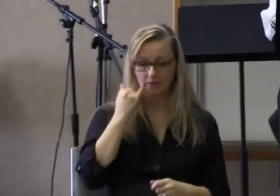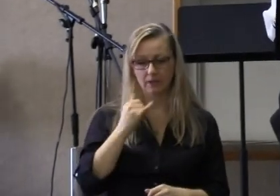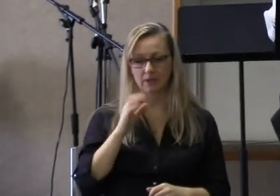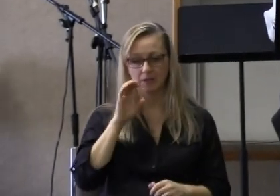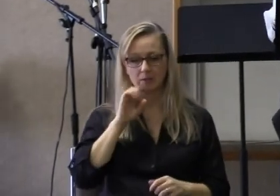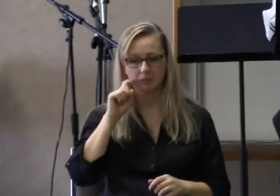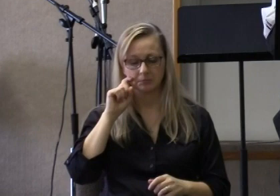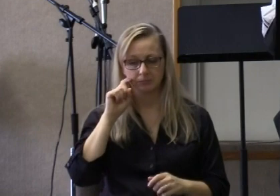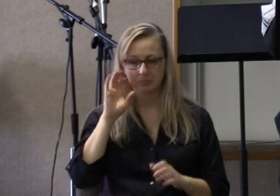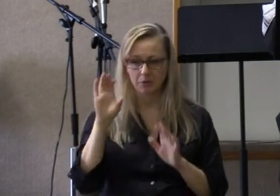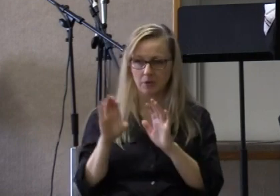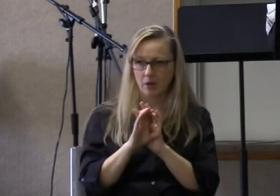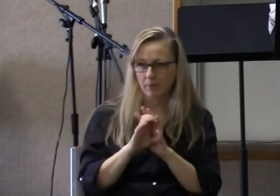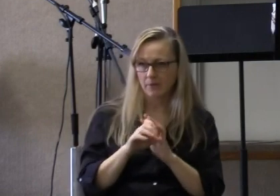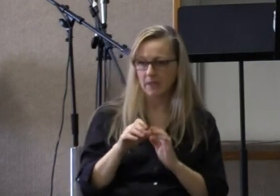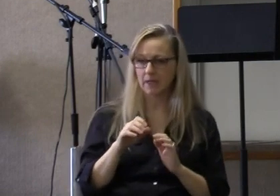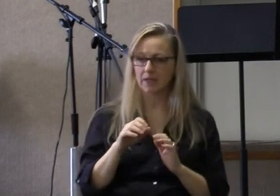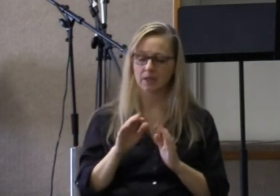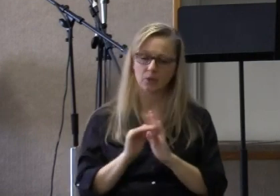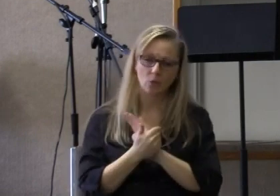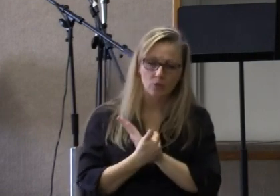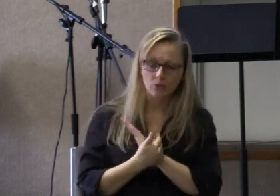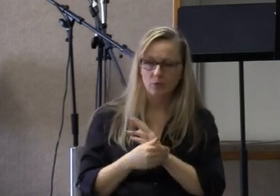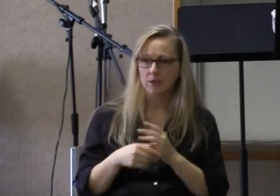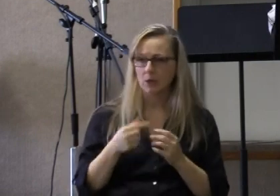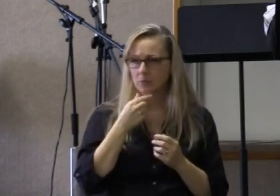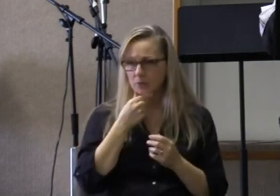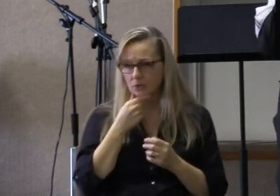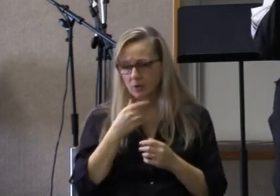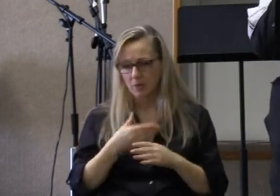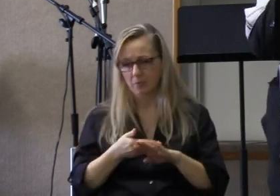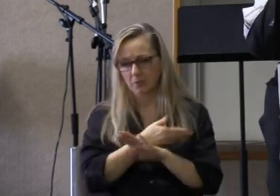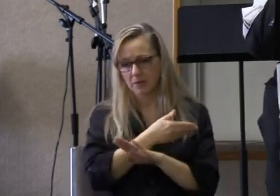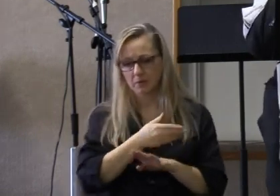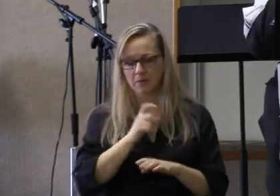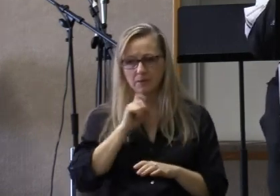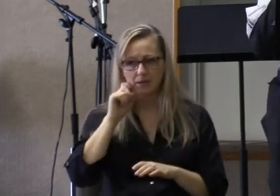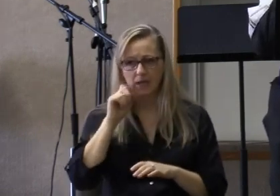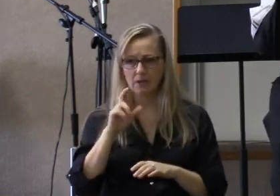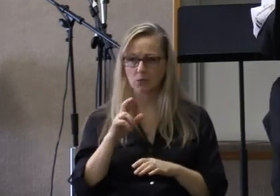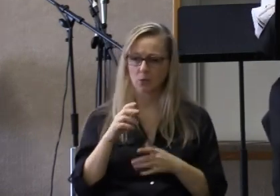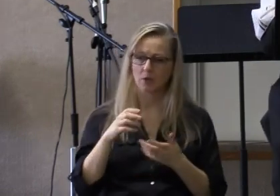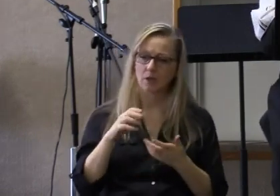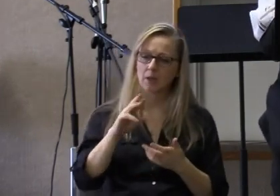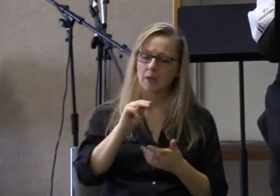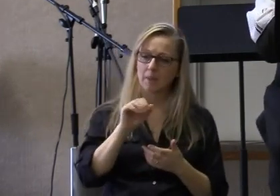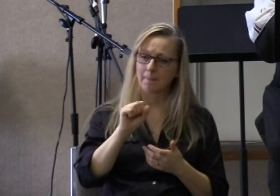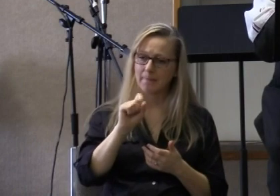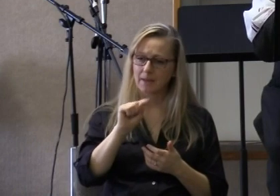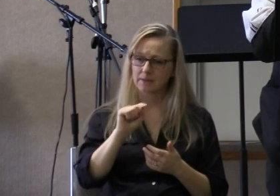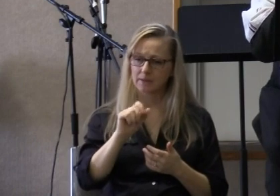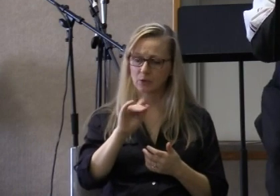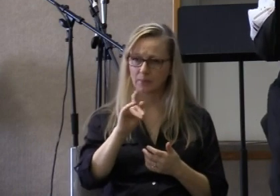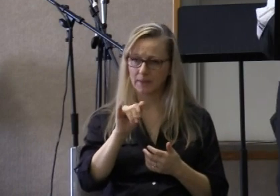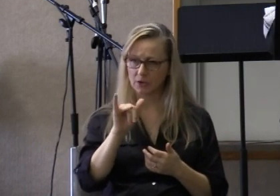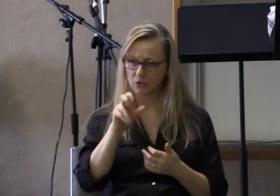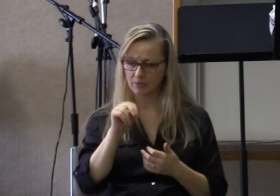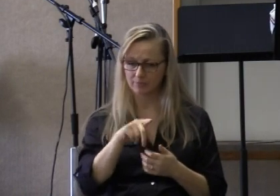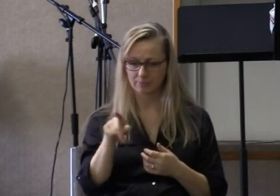pornography, adultery, homosexuality, premarital sex, or masturbation, are choosing what they want to